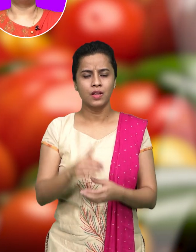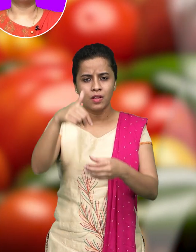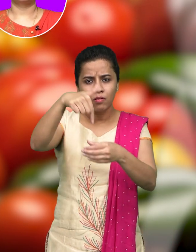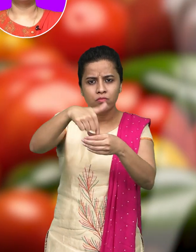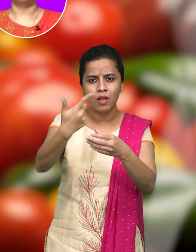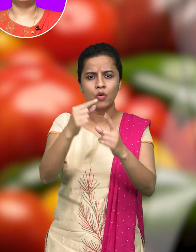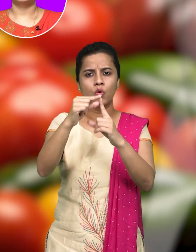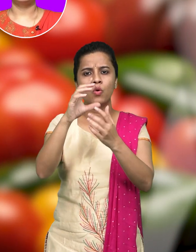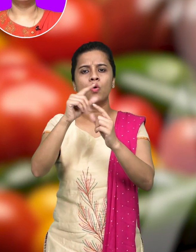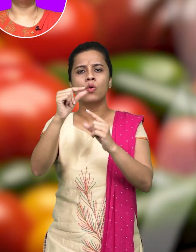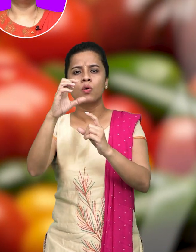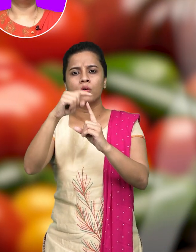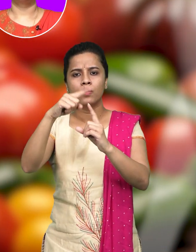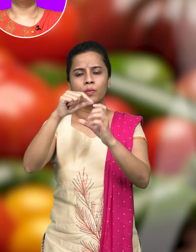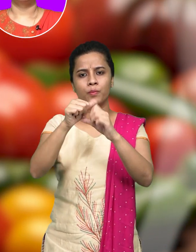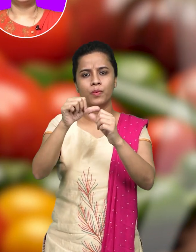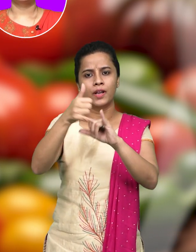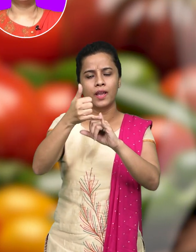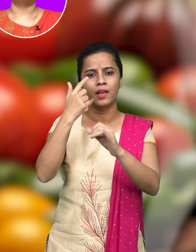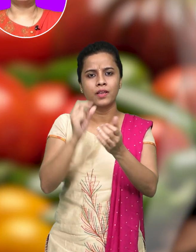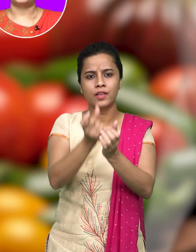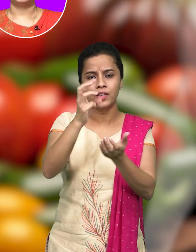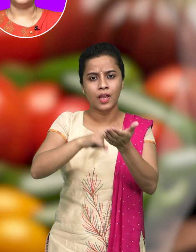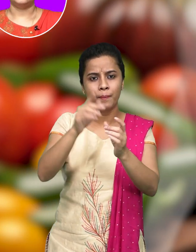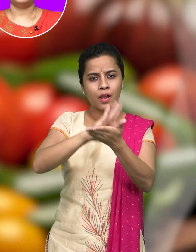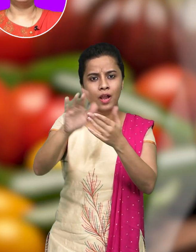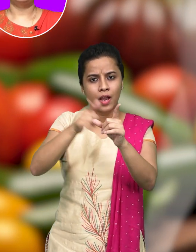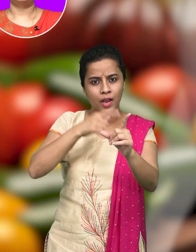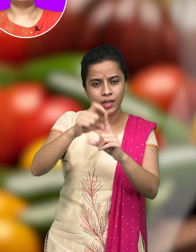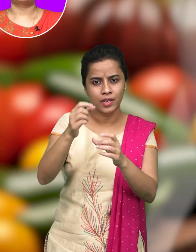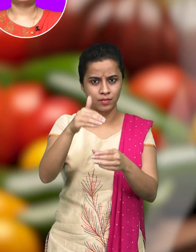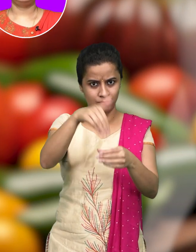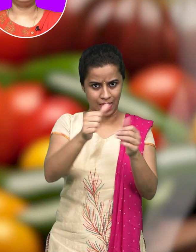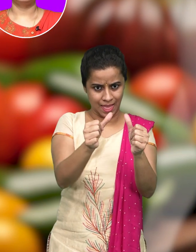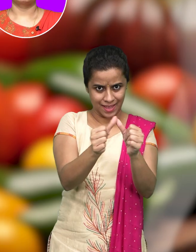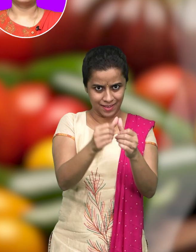potassium hydroxide solution next to plant A